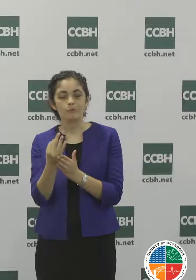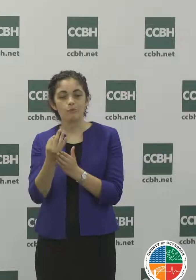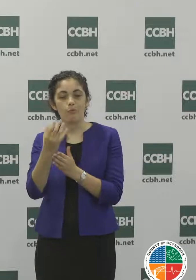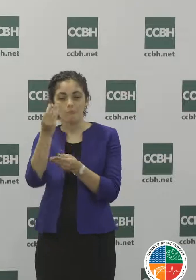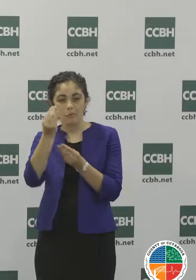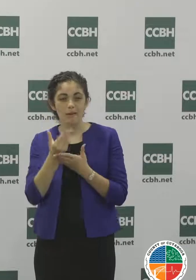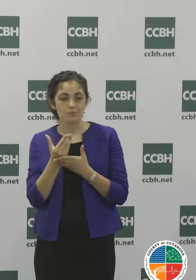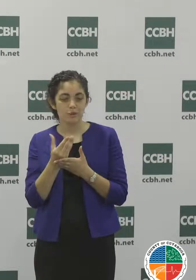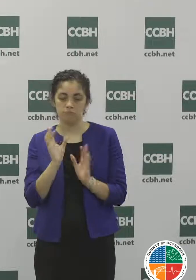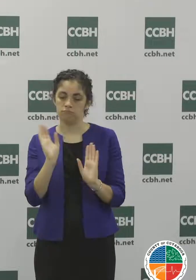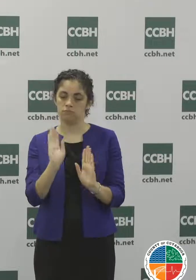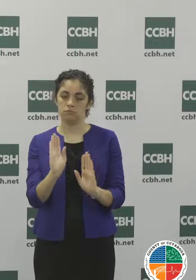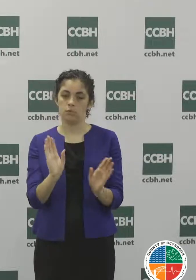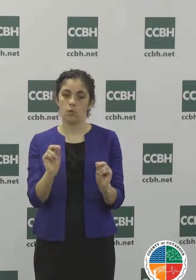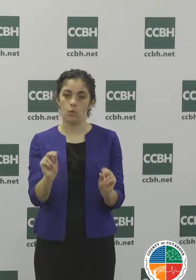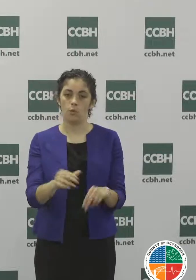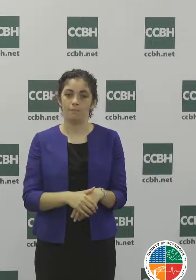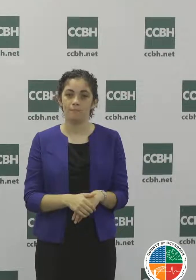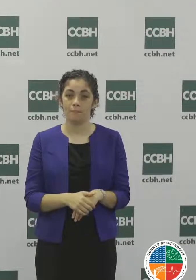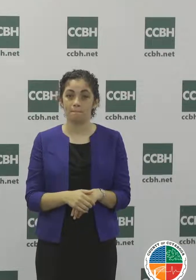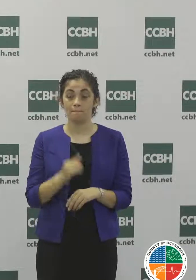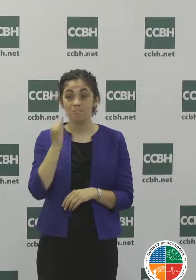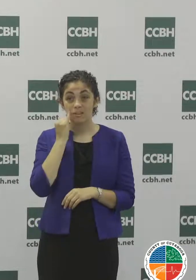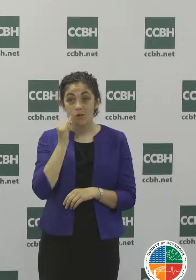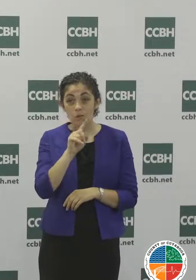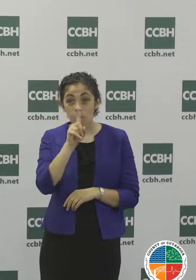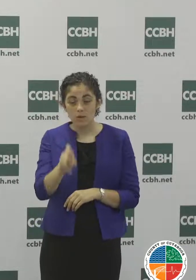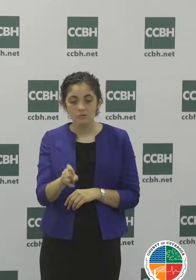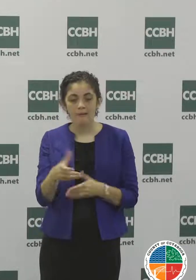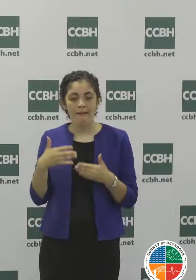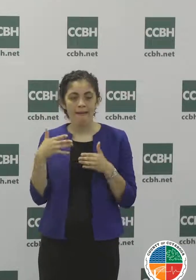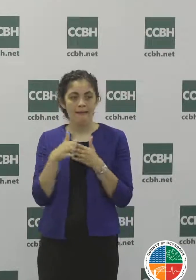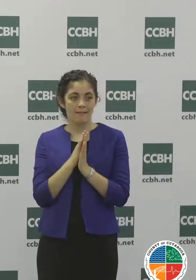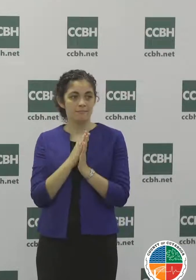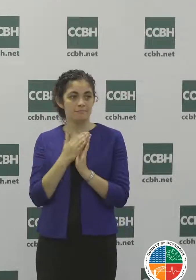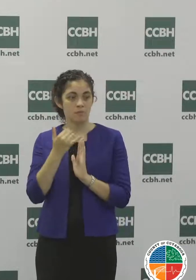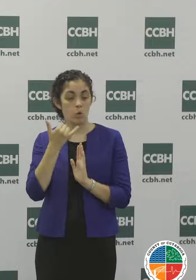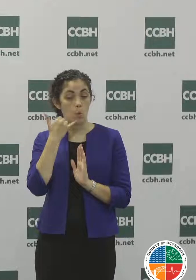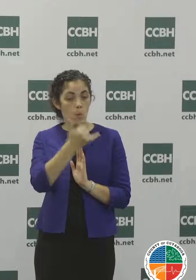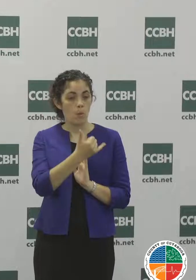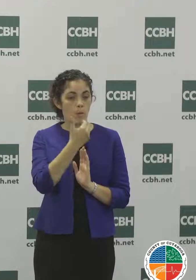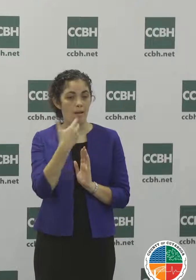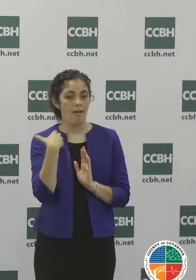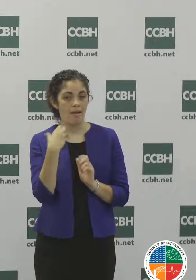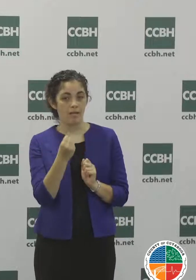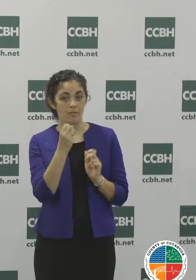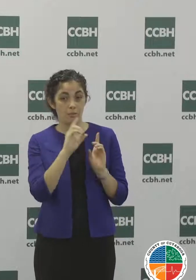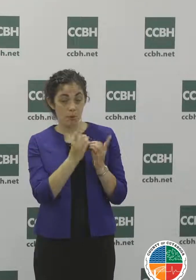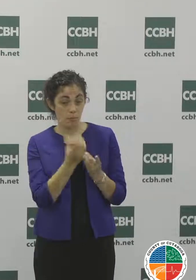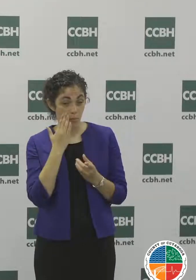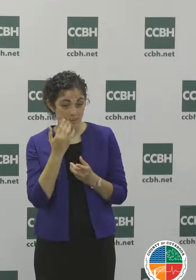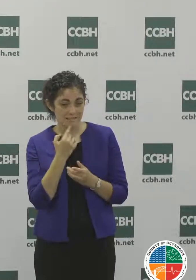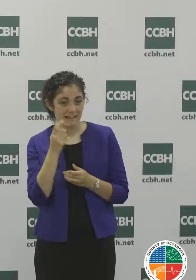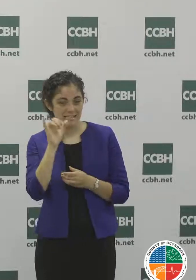information. You can always check if you have a question. Call the health department, and we'll validate the person that's calling